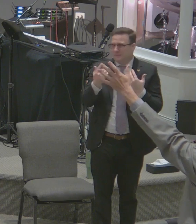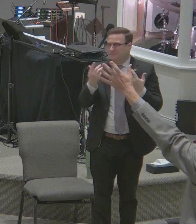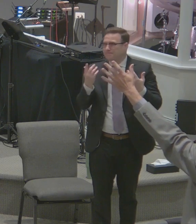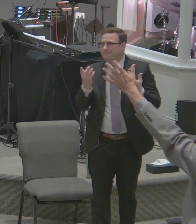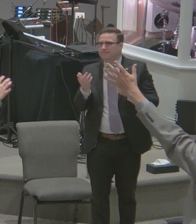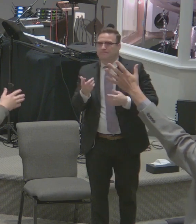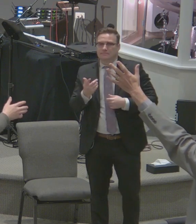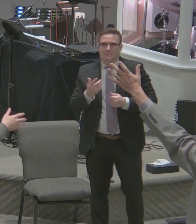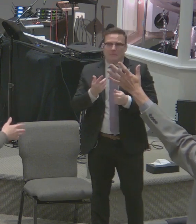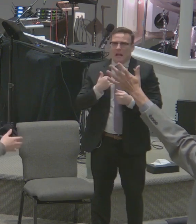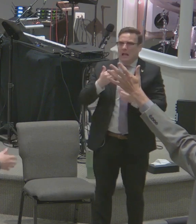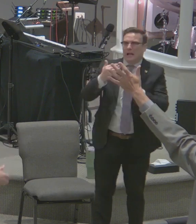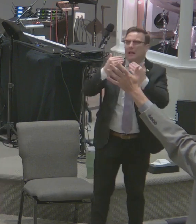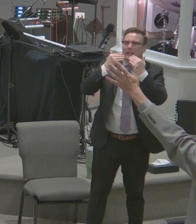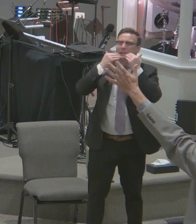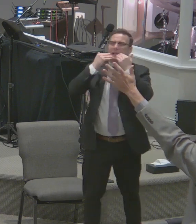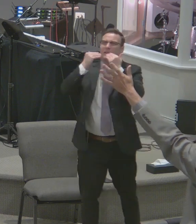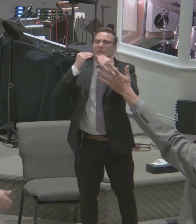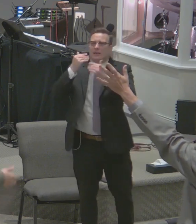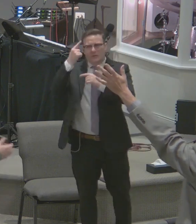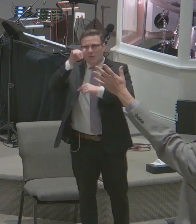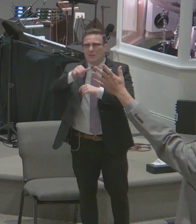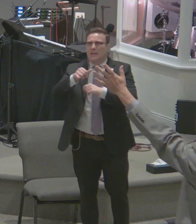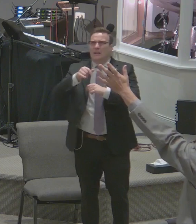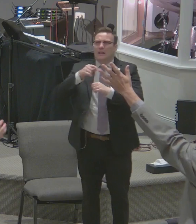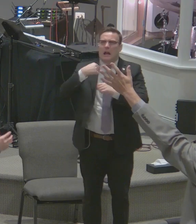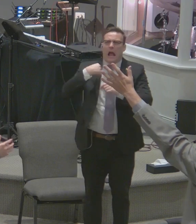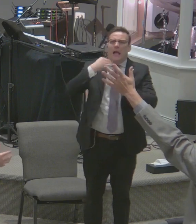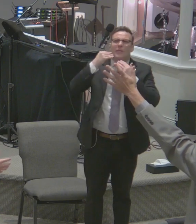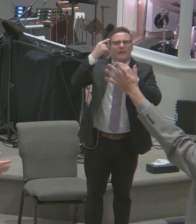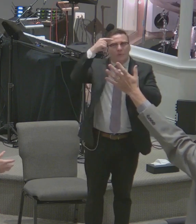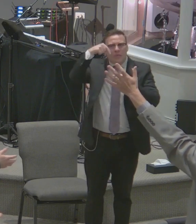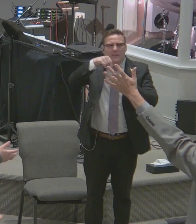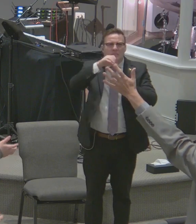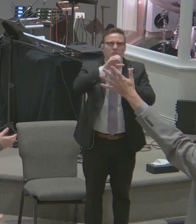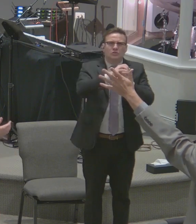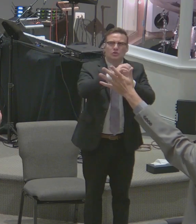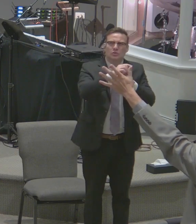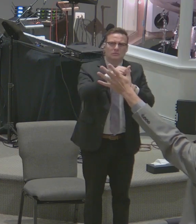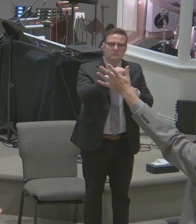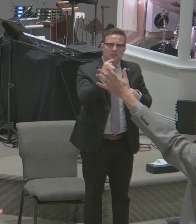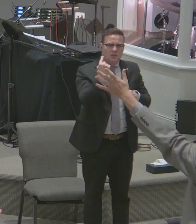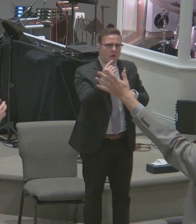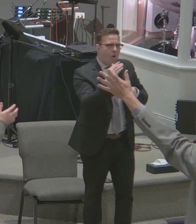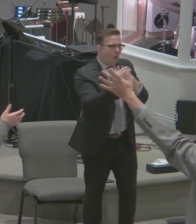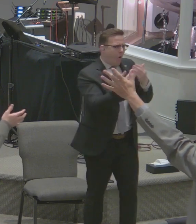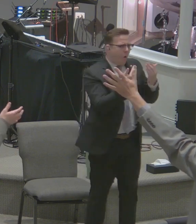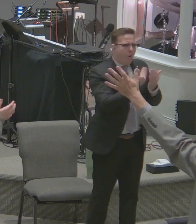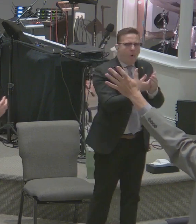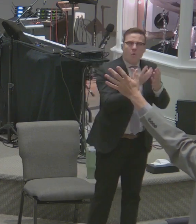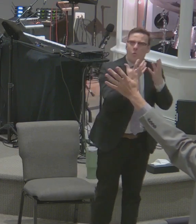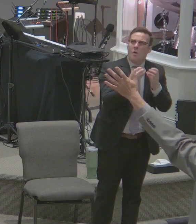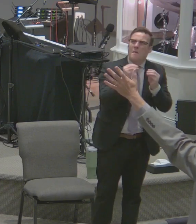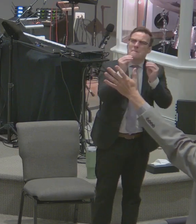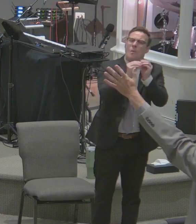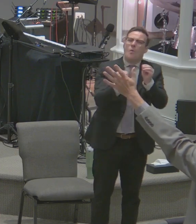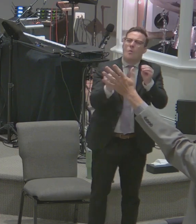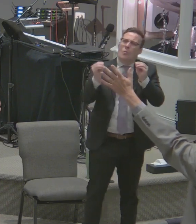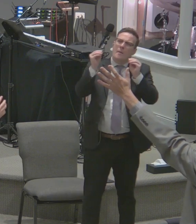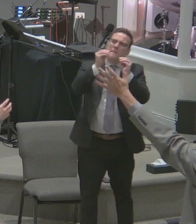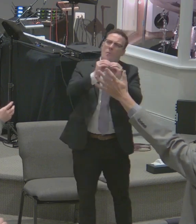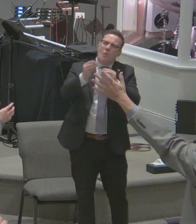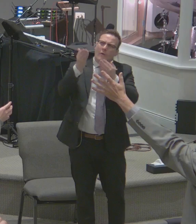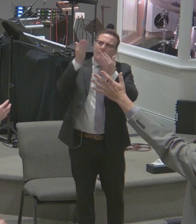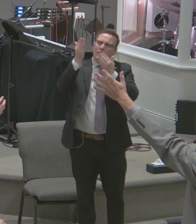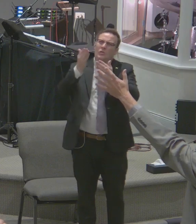I thank you, Lord, for a church that wants more of you, God. Thank you, Lord, for pastor